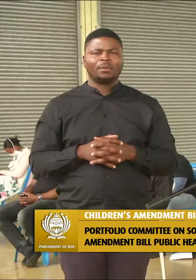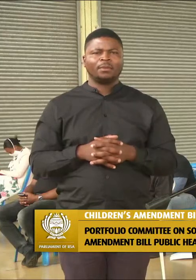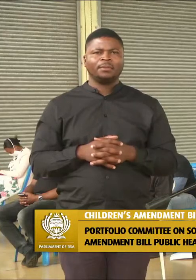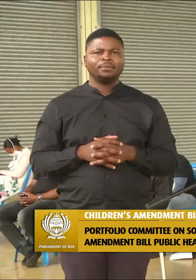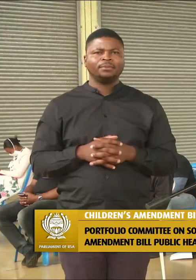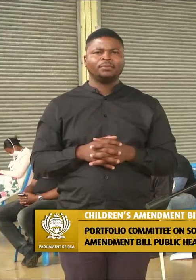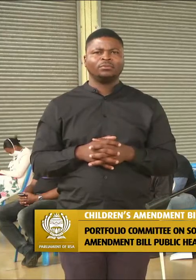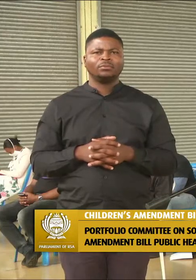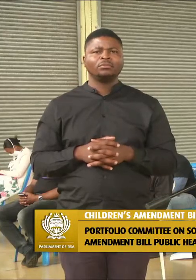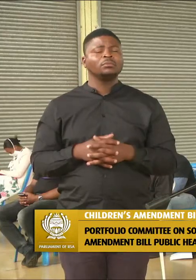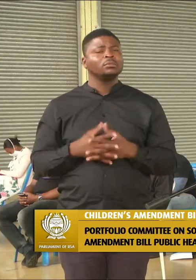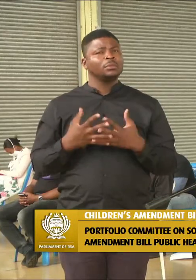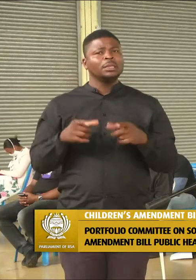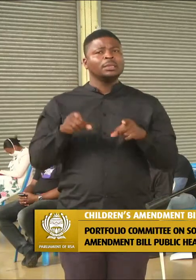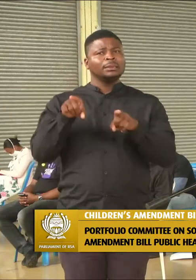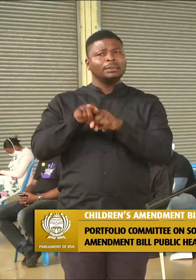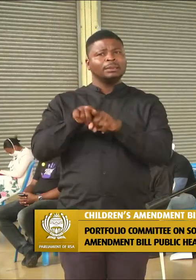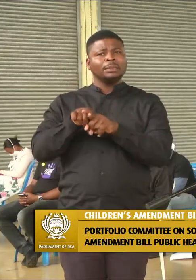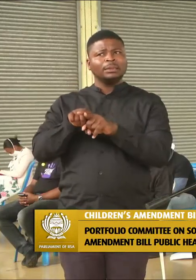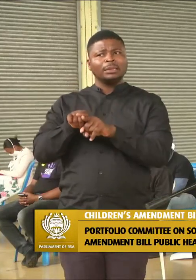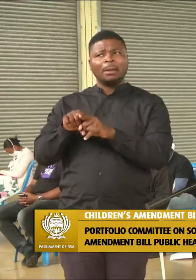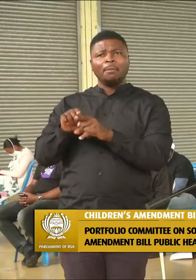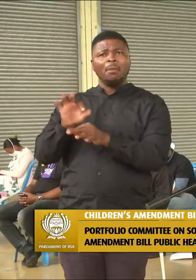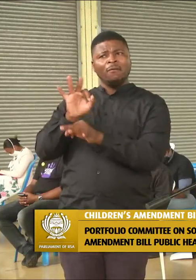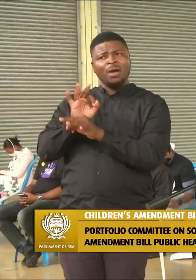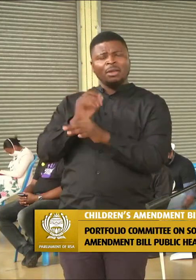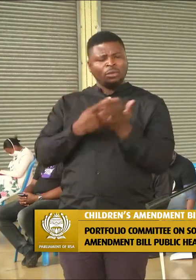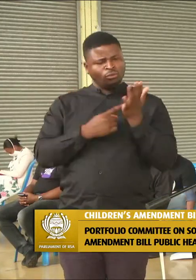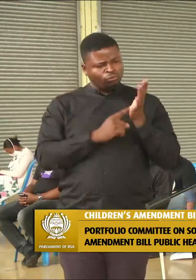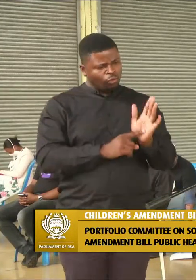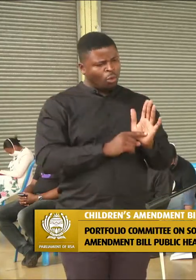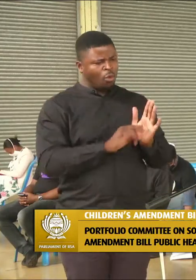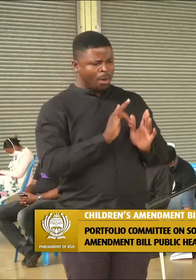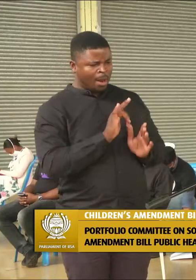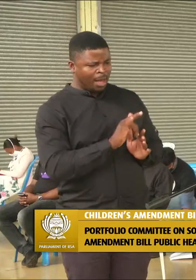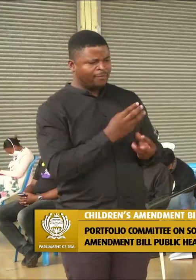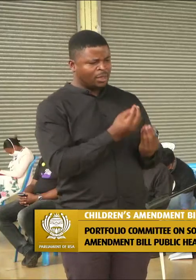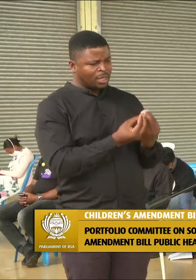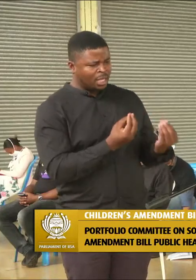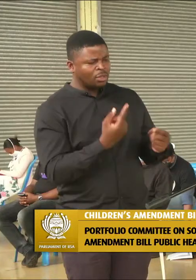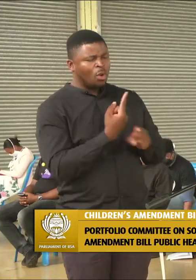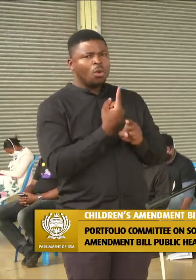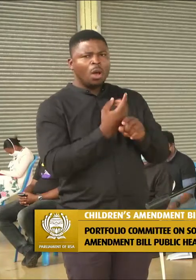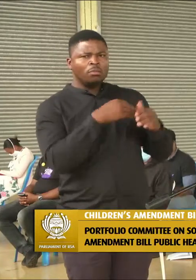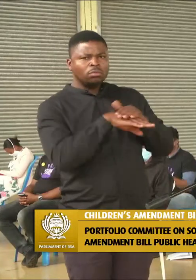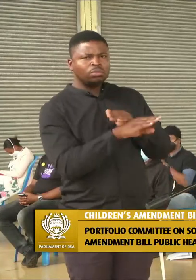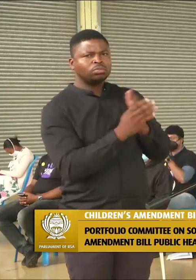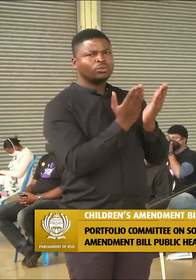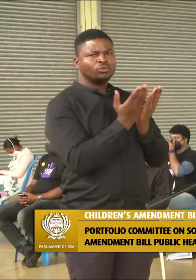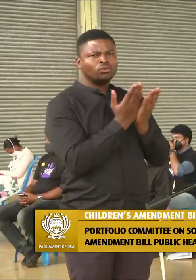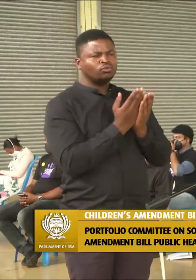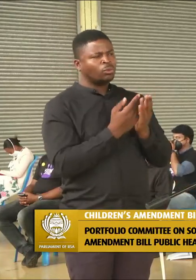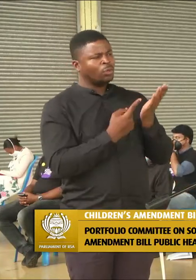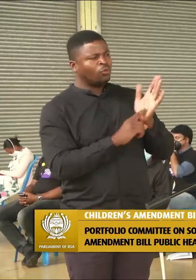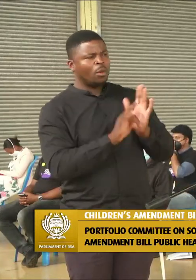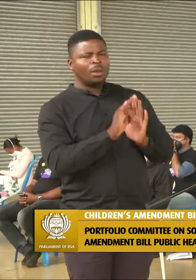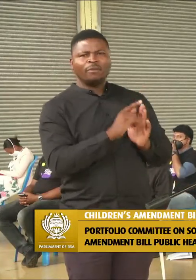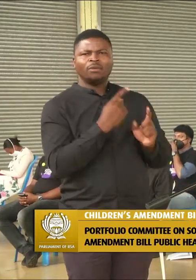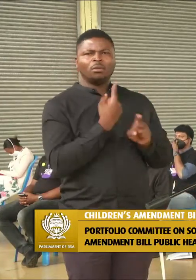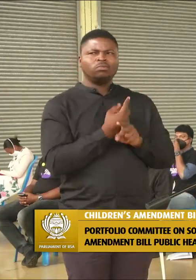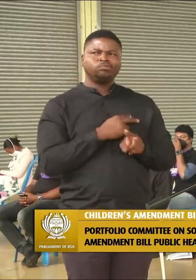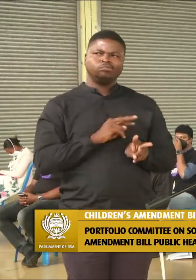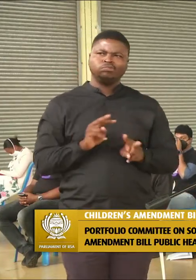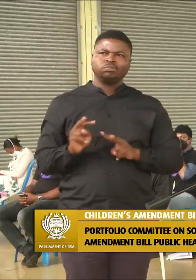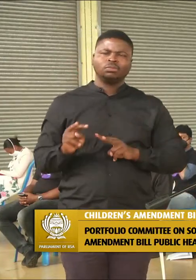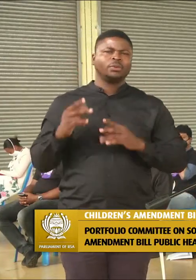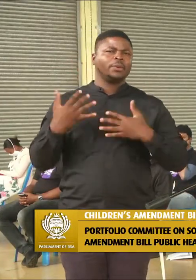futhi nothando obaba abathanda ngalo izingane zabo esikoleni. I've also seen the love that the fathers